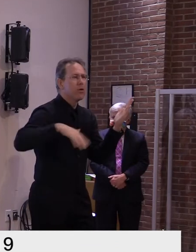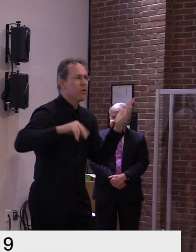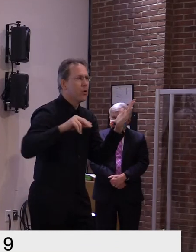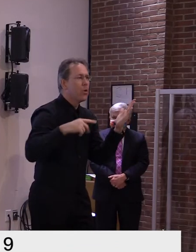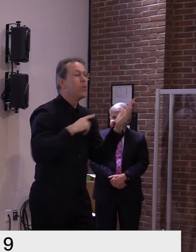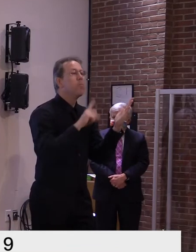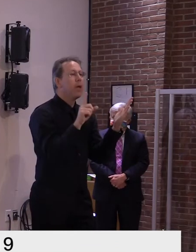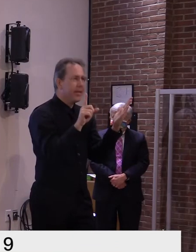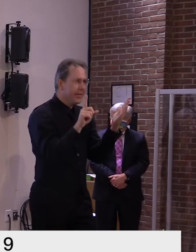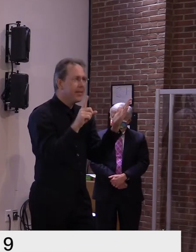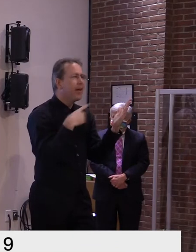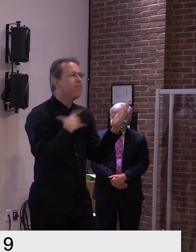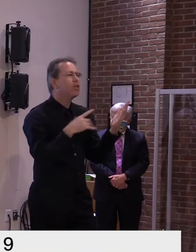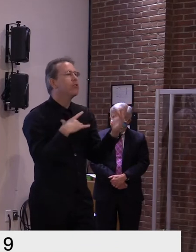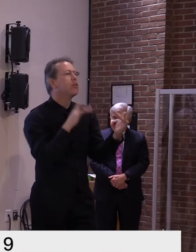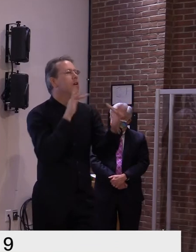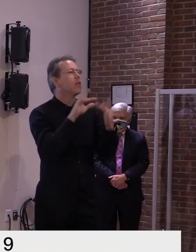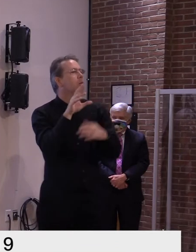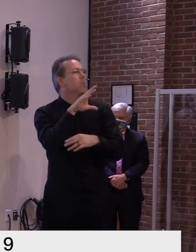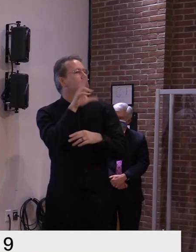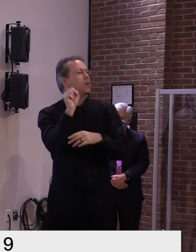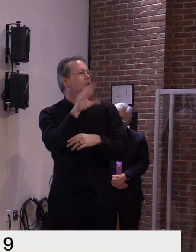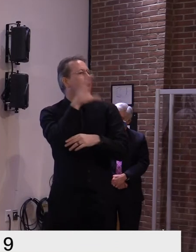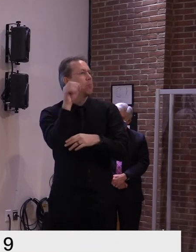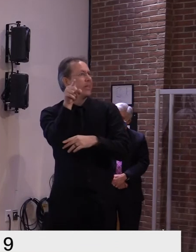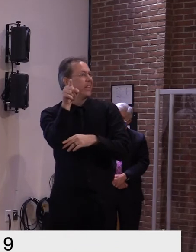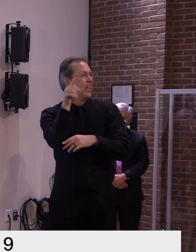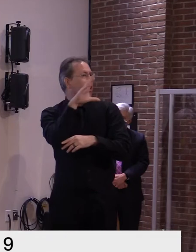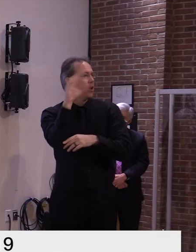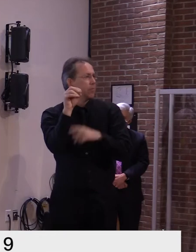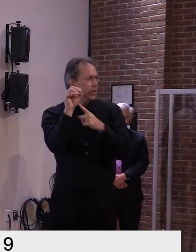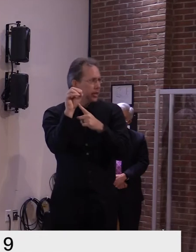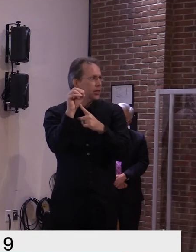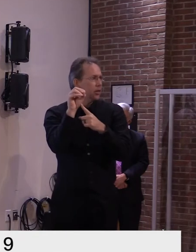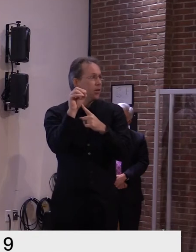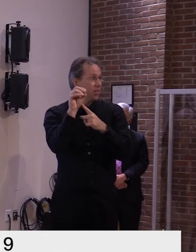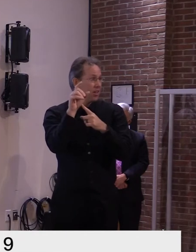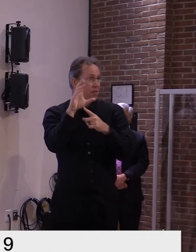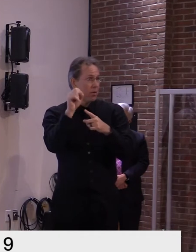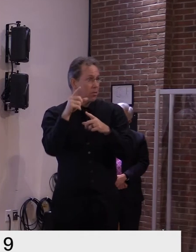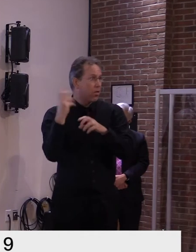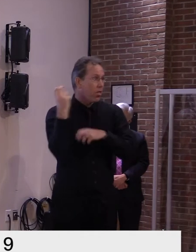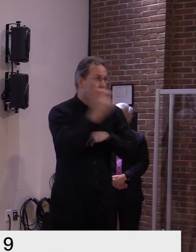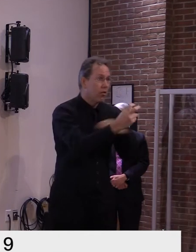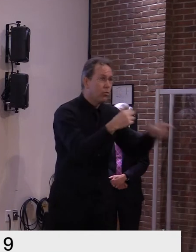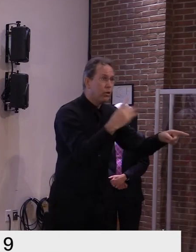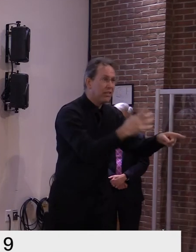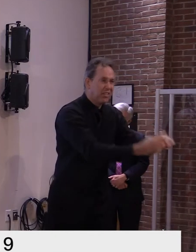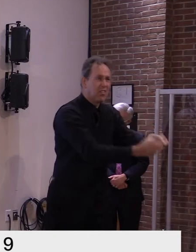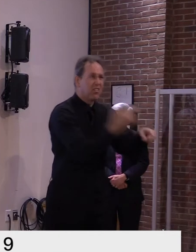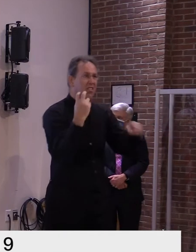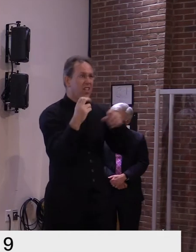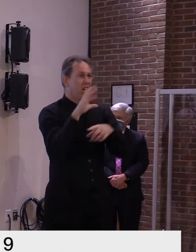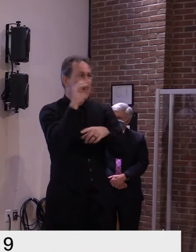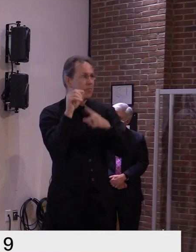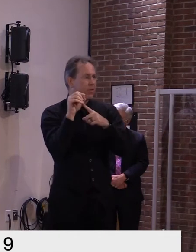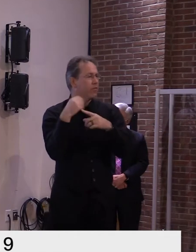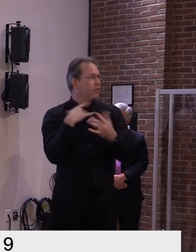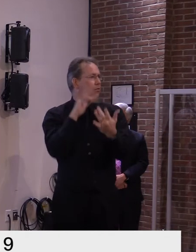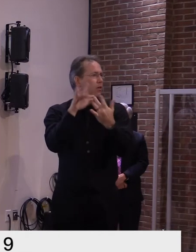bus was still en route from Washington back to Vermont. And the bus company graciously agreed to make an announcement to all of